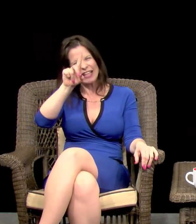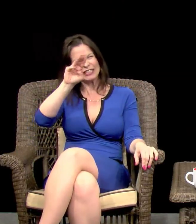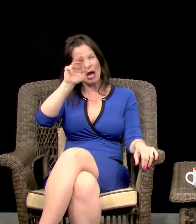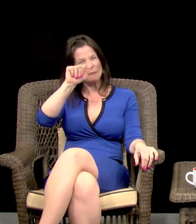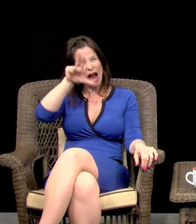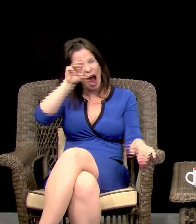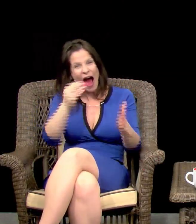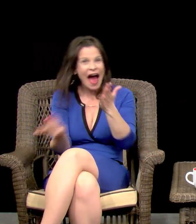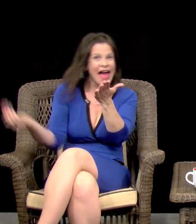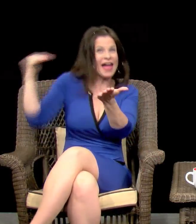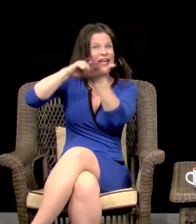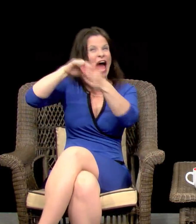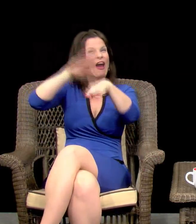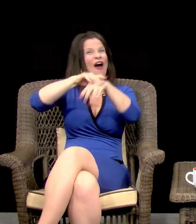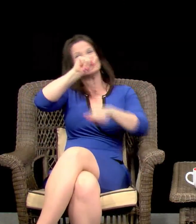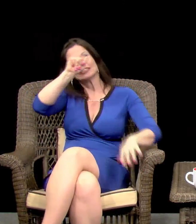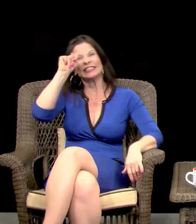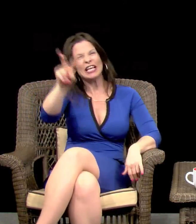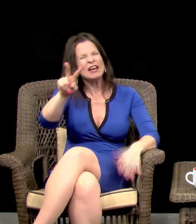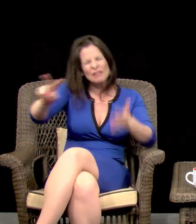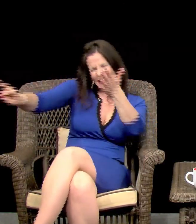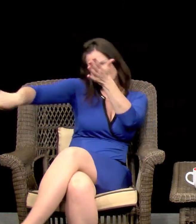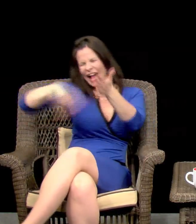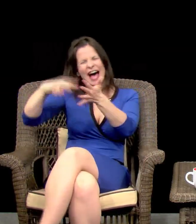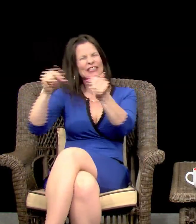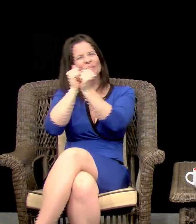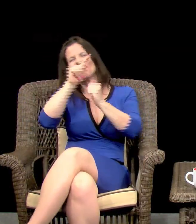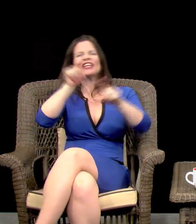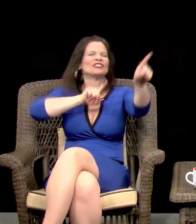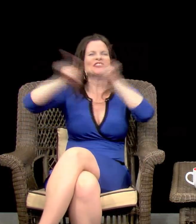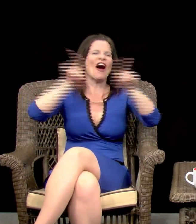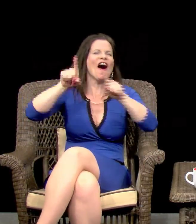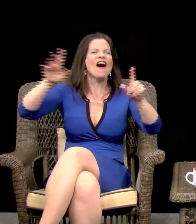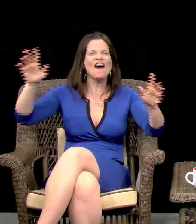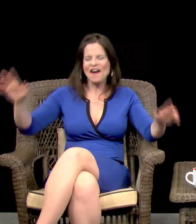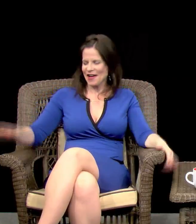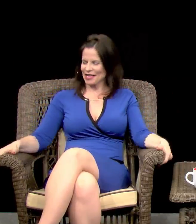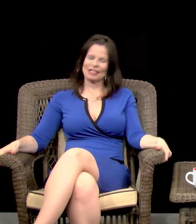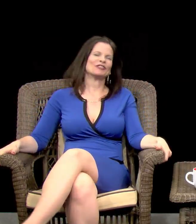happened. Nyle DiMarco is back again on TV dancing.